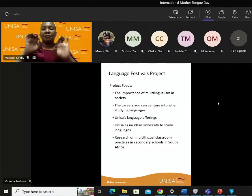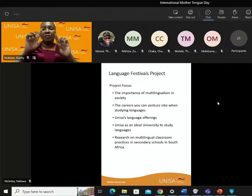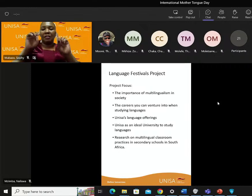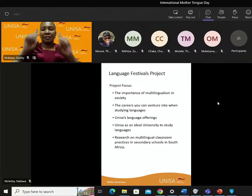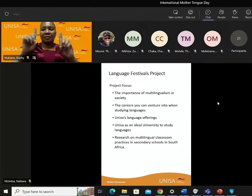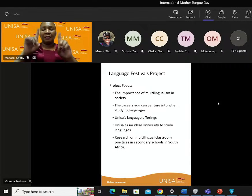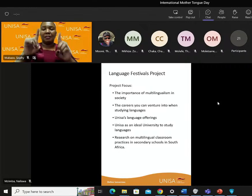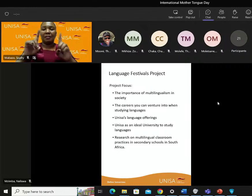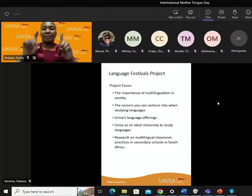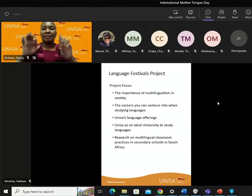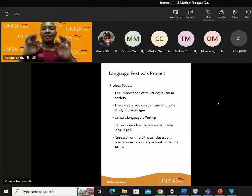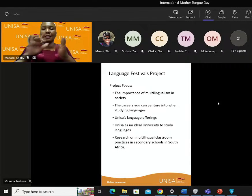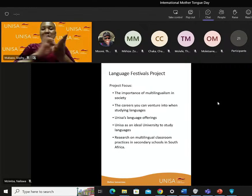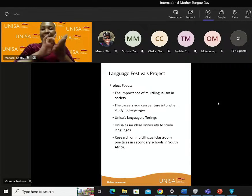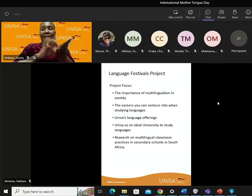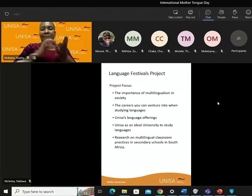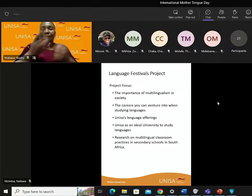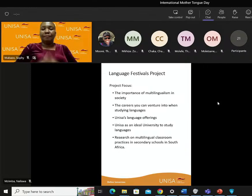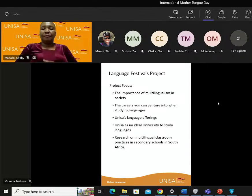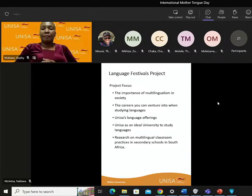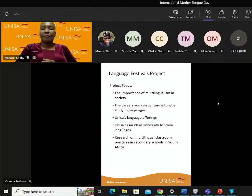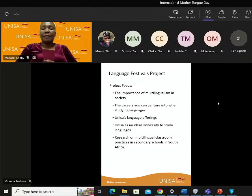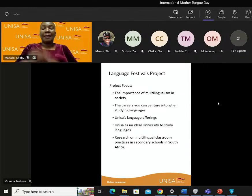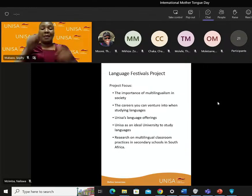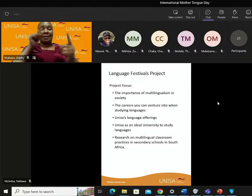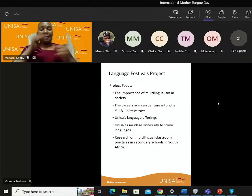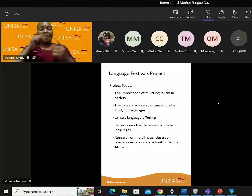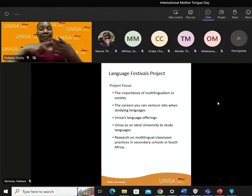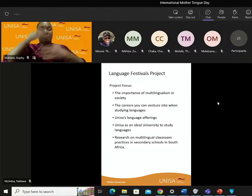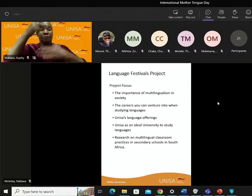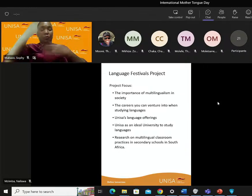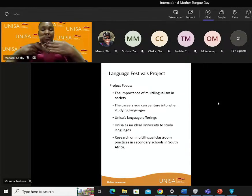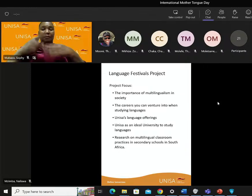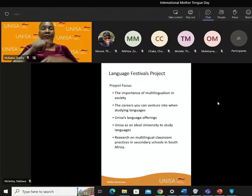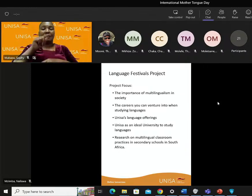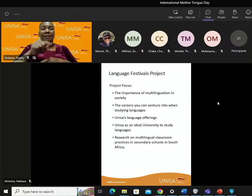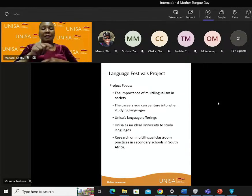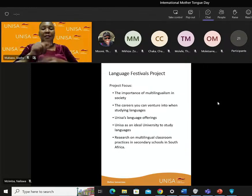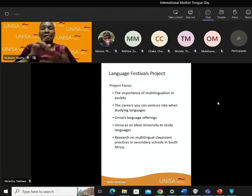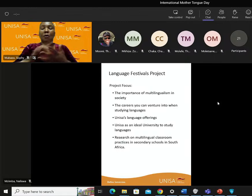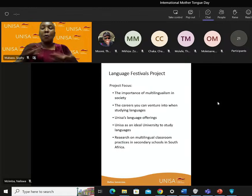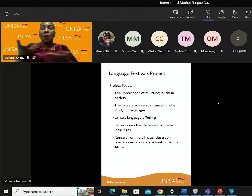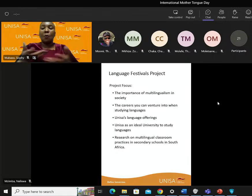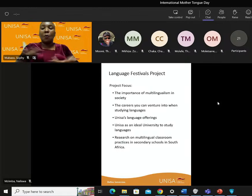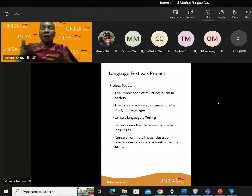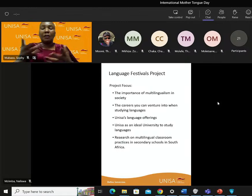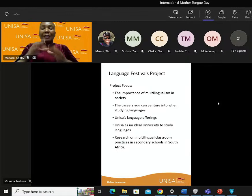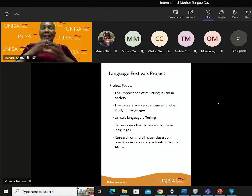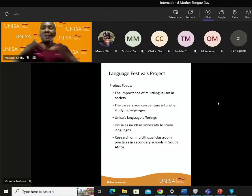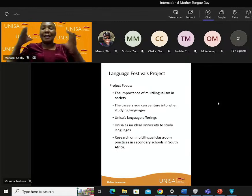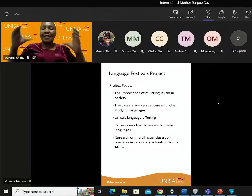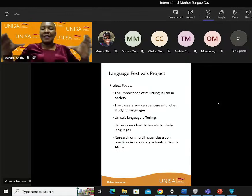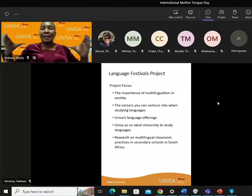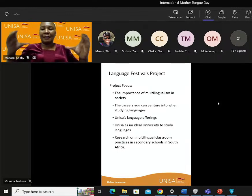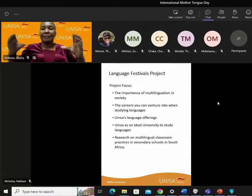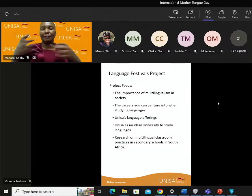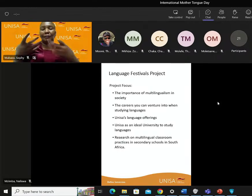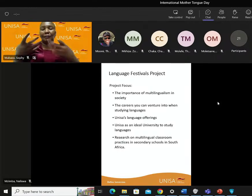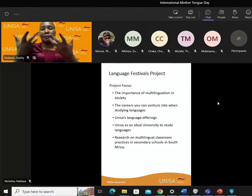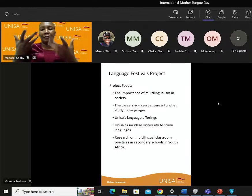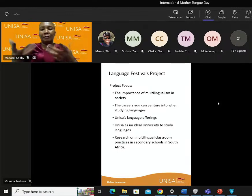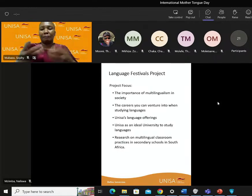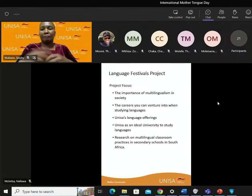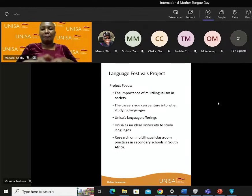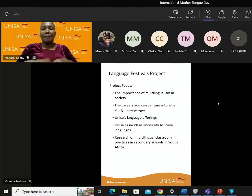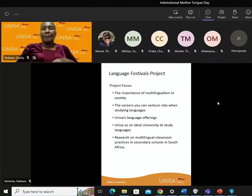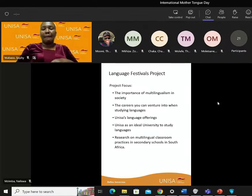sector. This project is situated within a larger context. Firstly, the South African